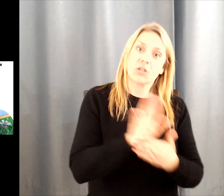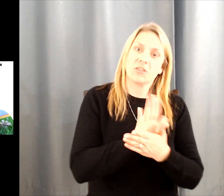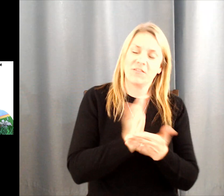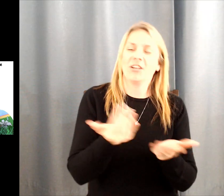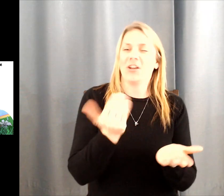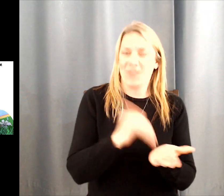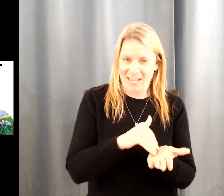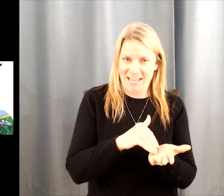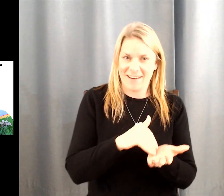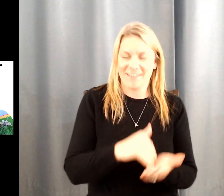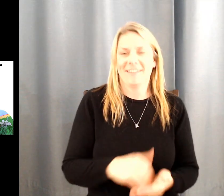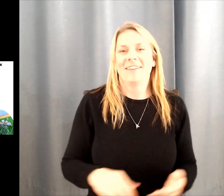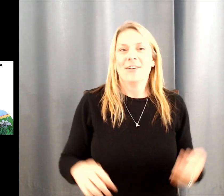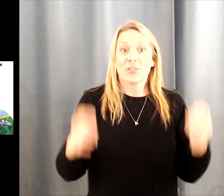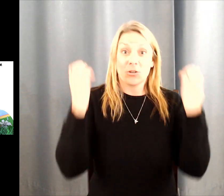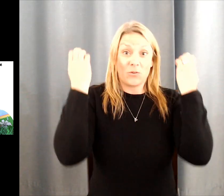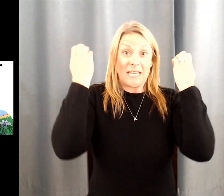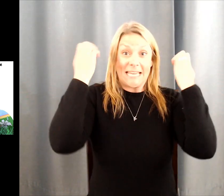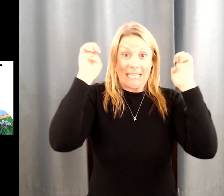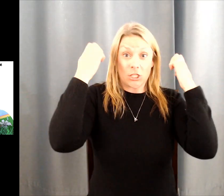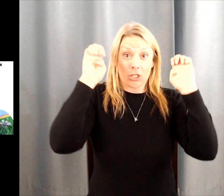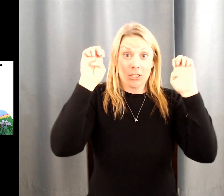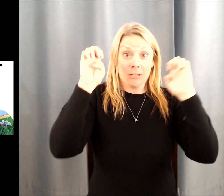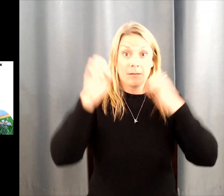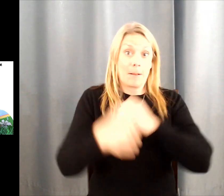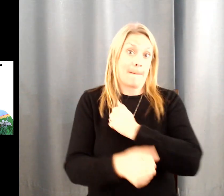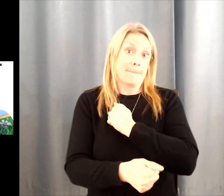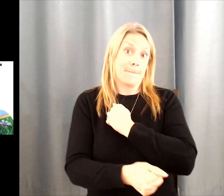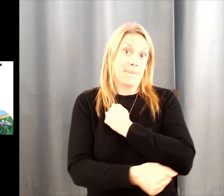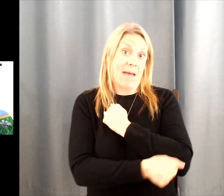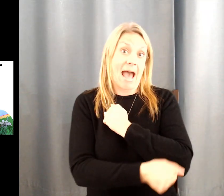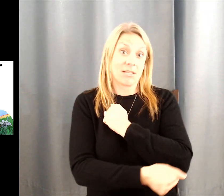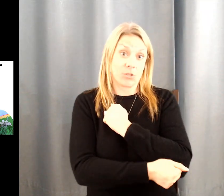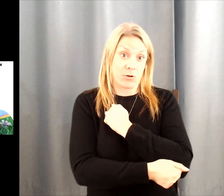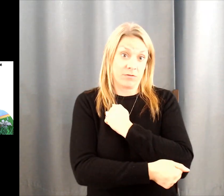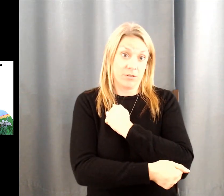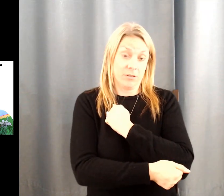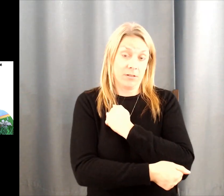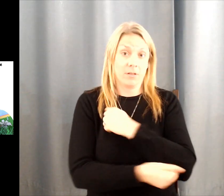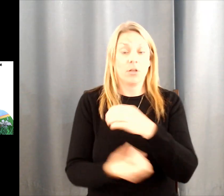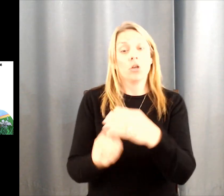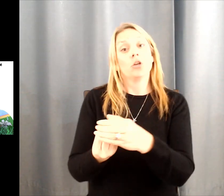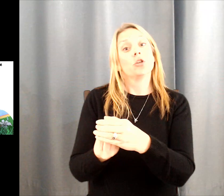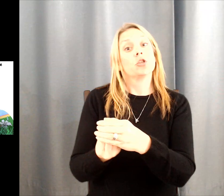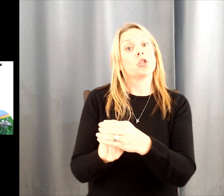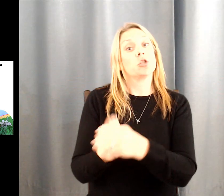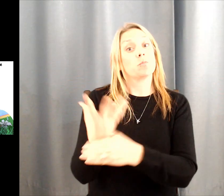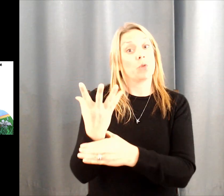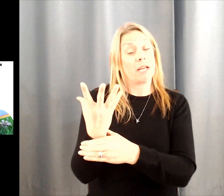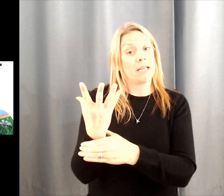video again. So Easter, Passover, spring,